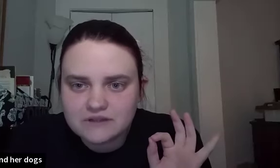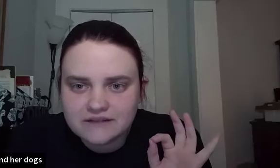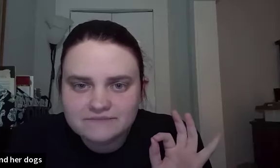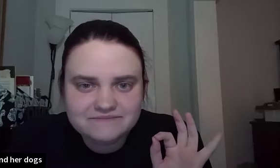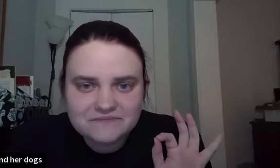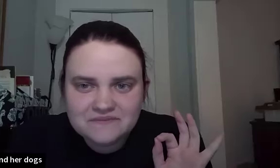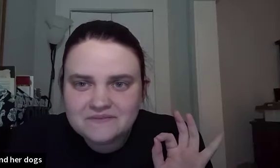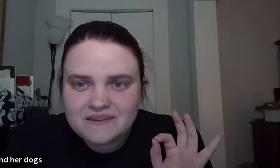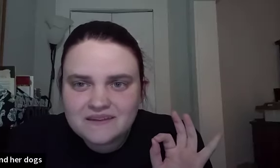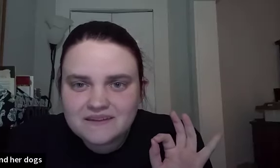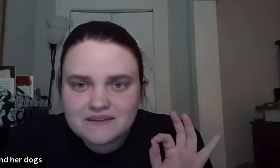late.